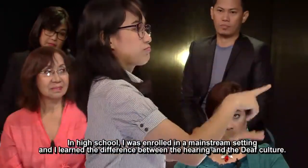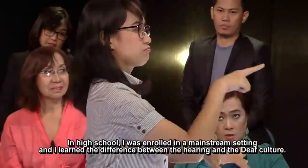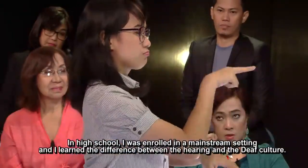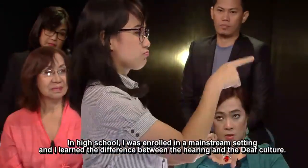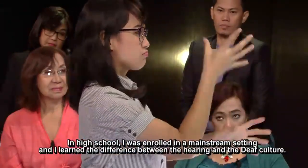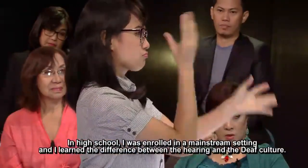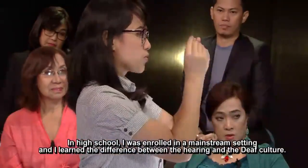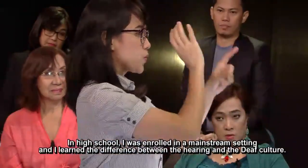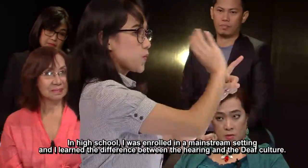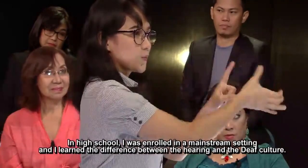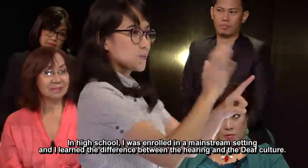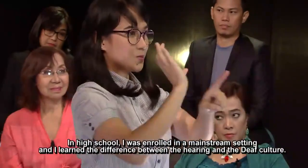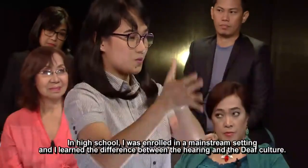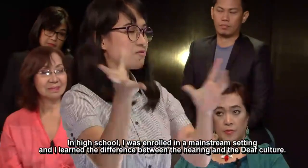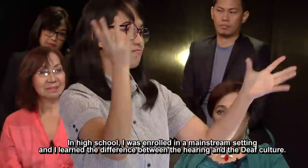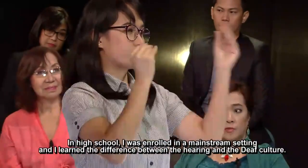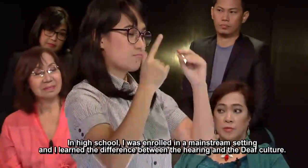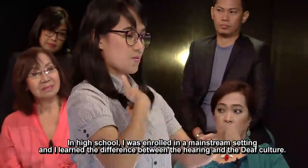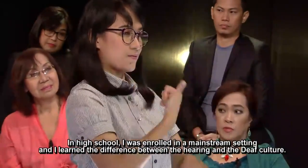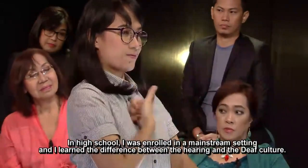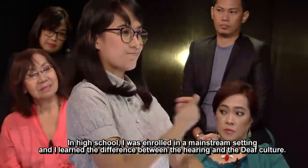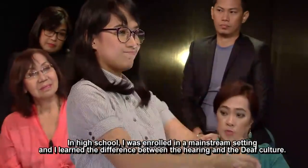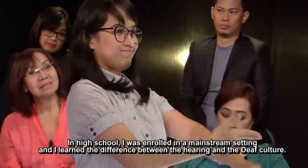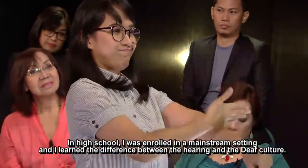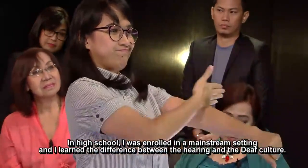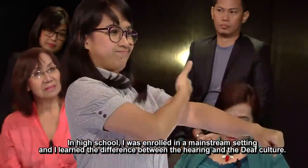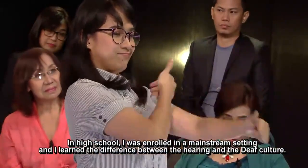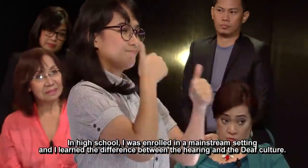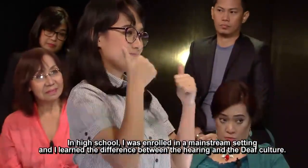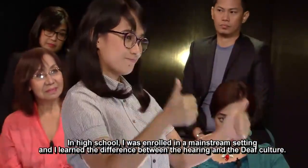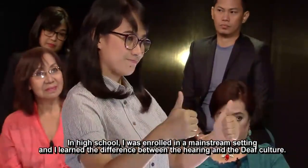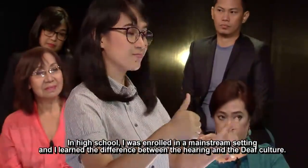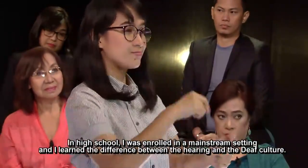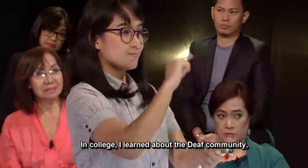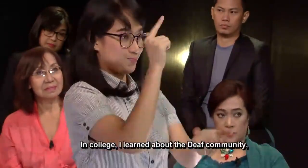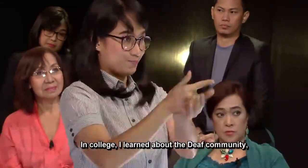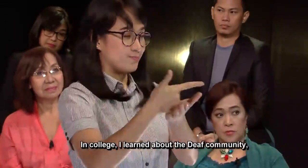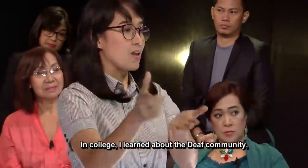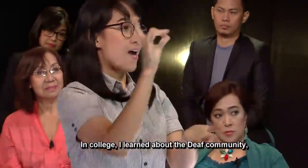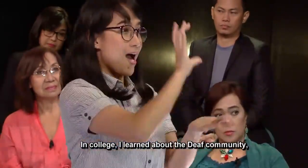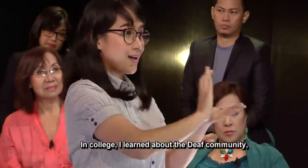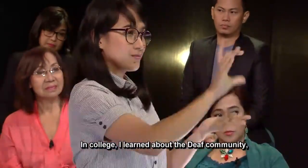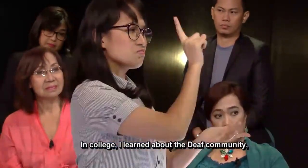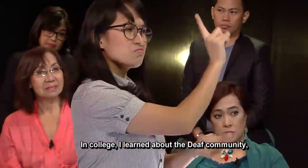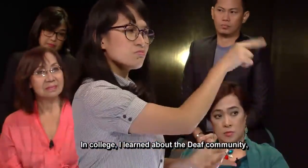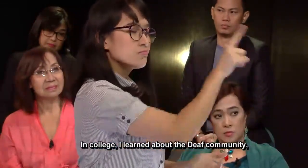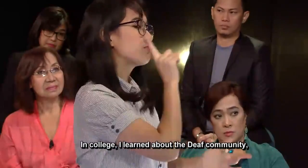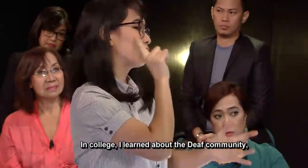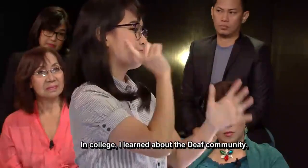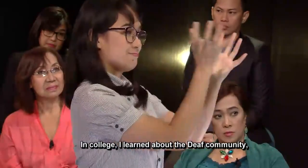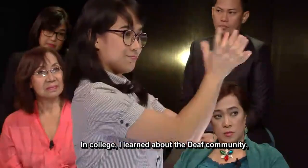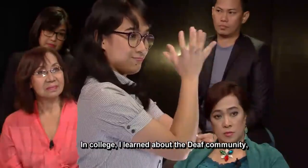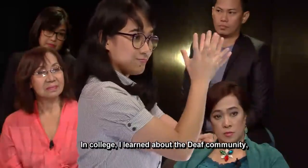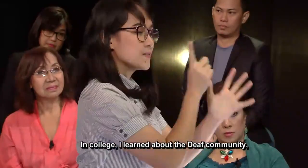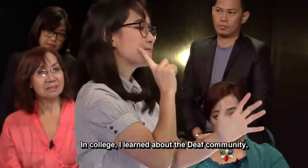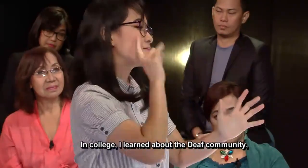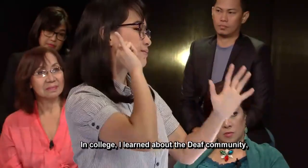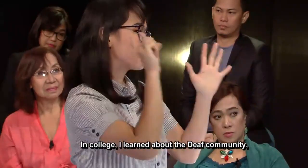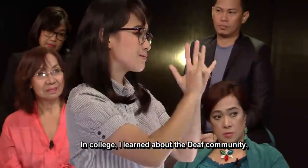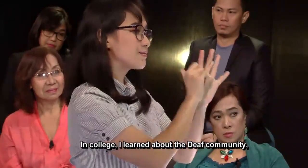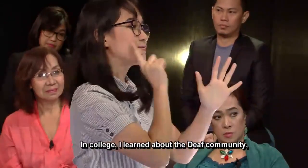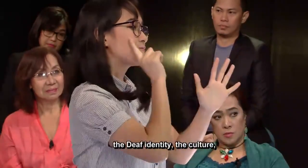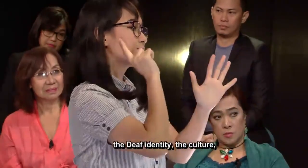in a mainstream setting, and I learned the difference between the hearing and the deaf culture. College, I learned